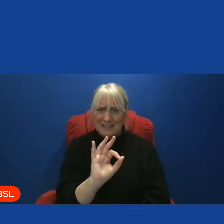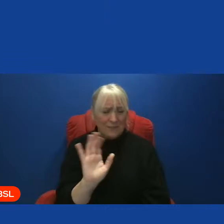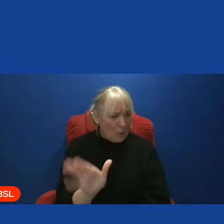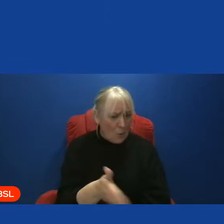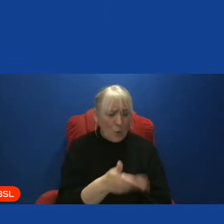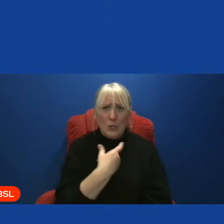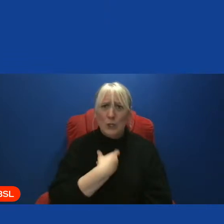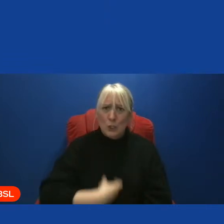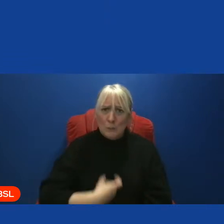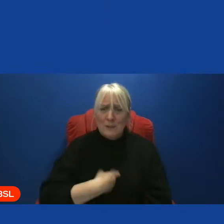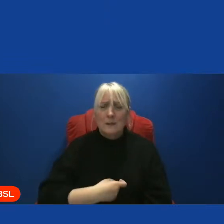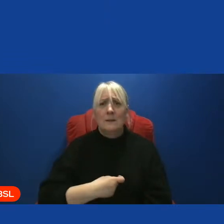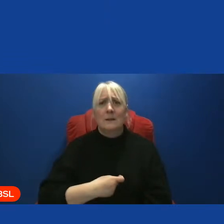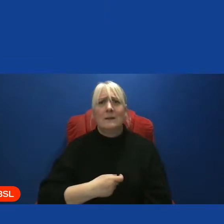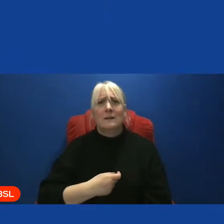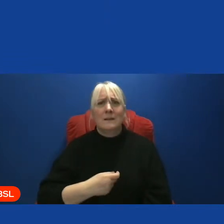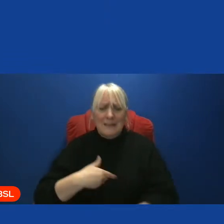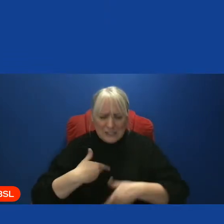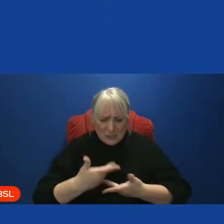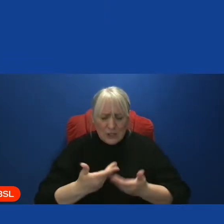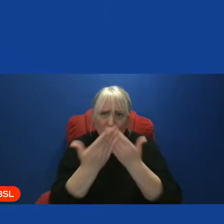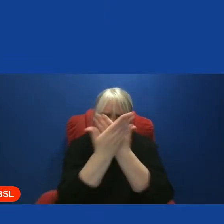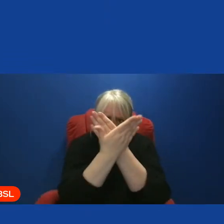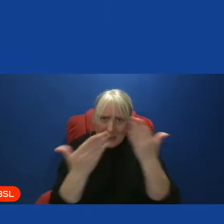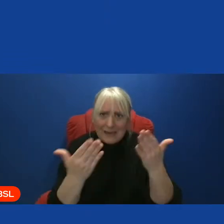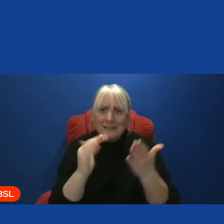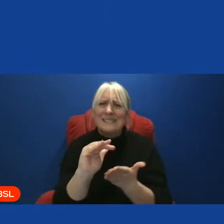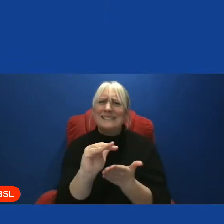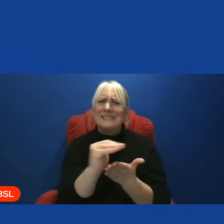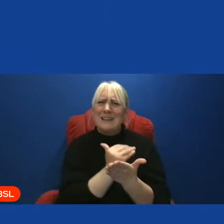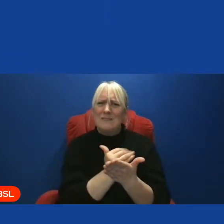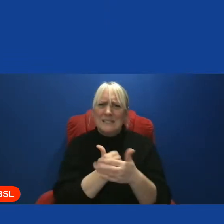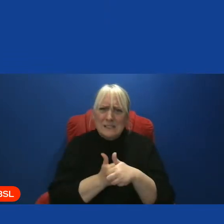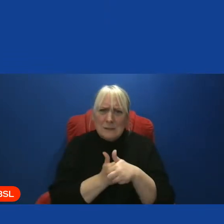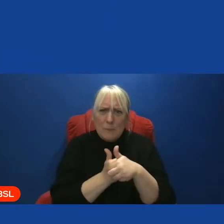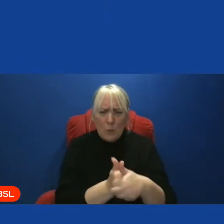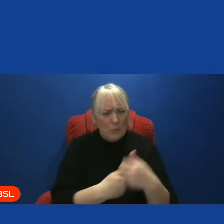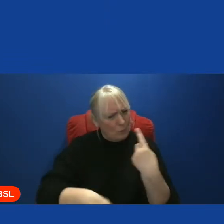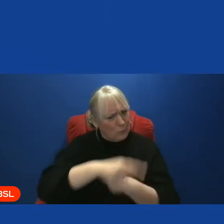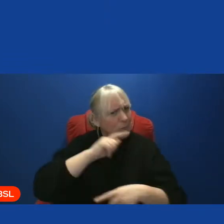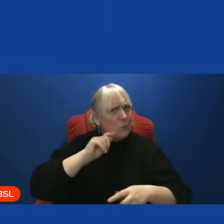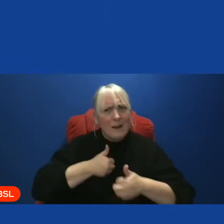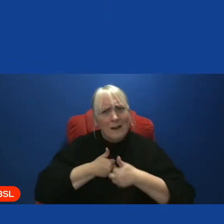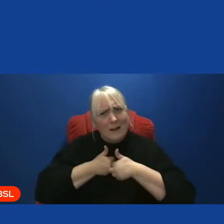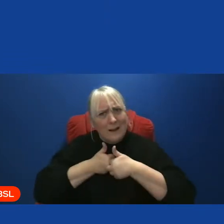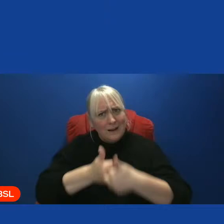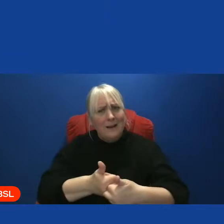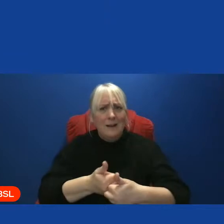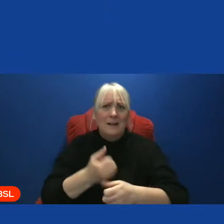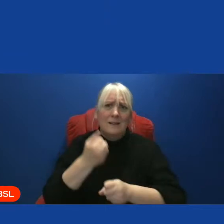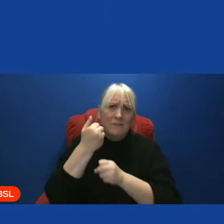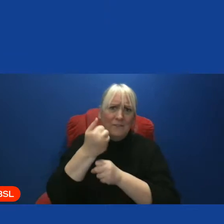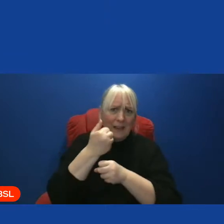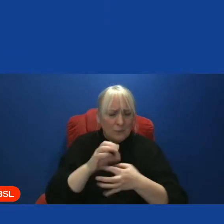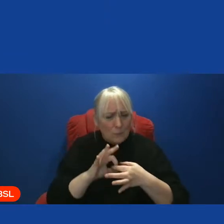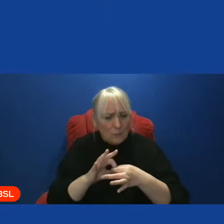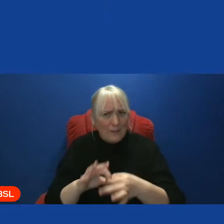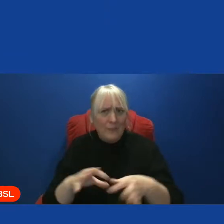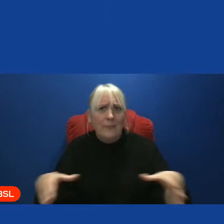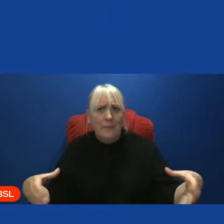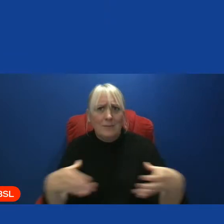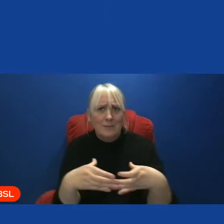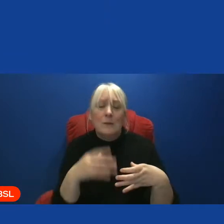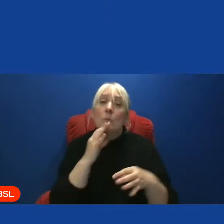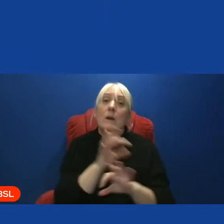deserve respect, safety and support, and we will continue to fight alongside them, and we will continue to call on the wider labour movement